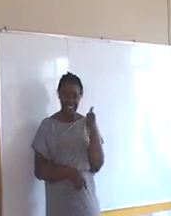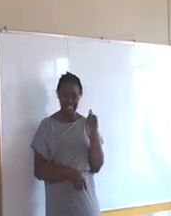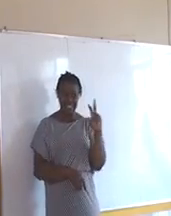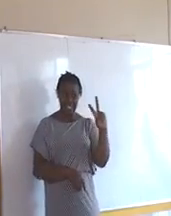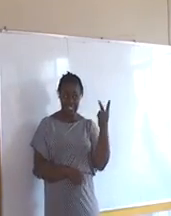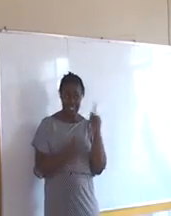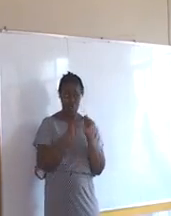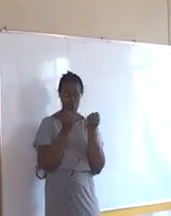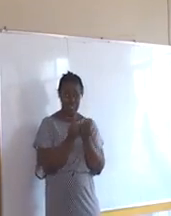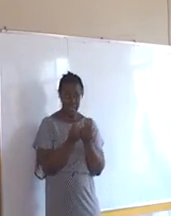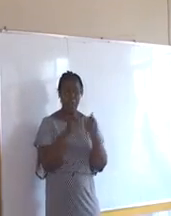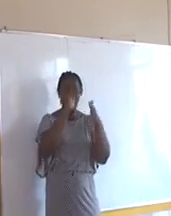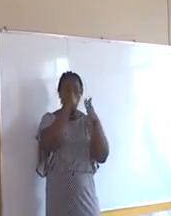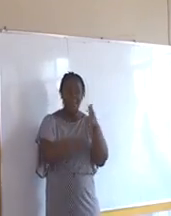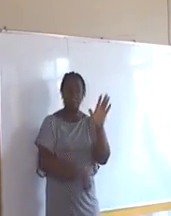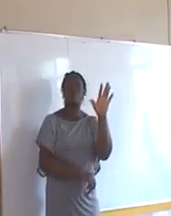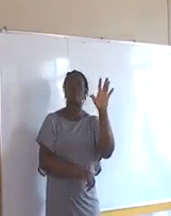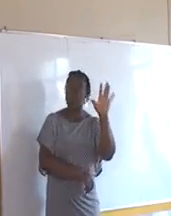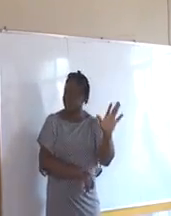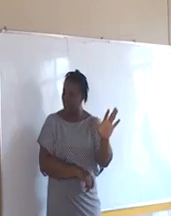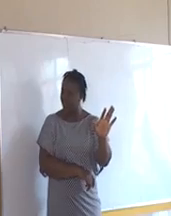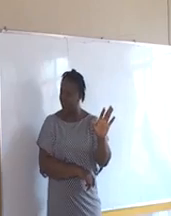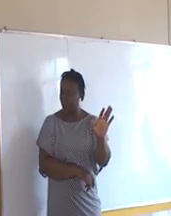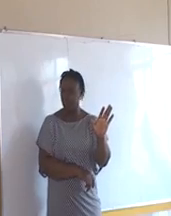minus 5.